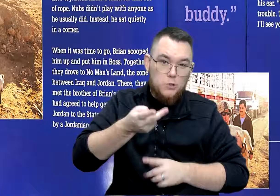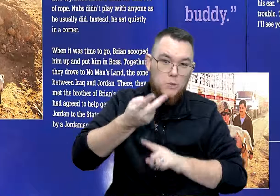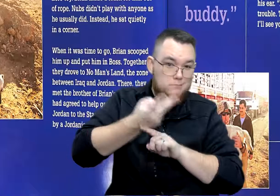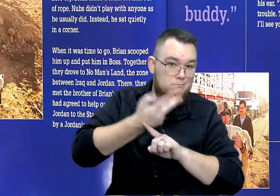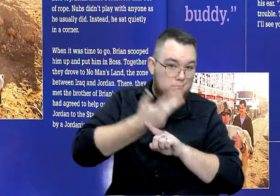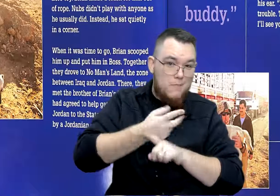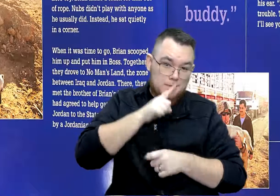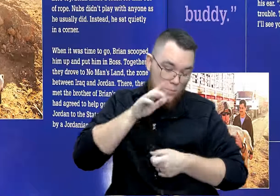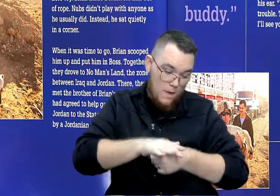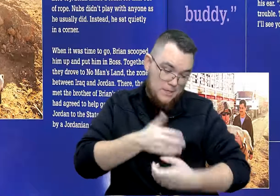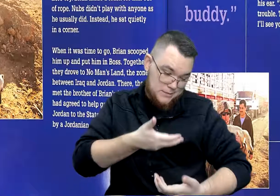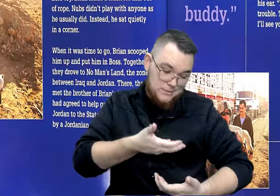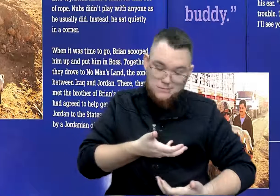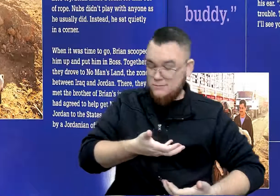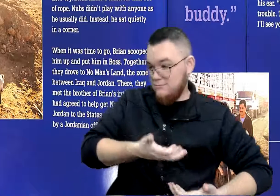months, I promise.